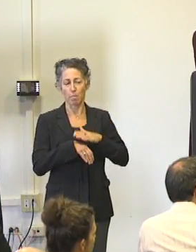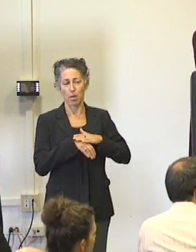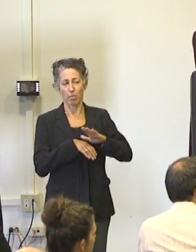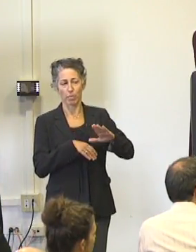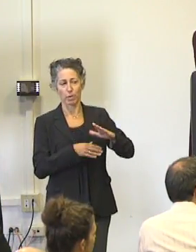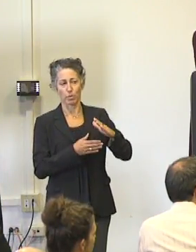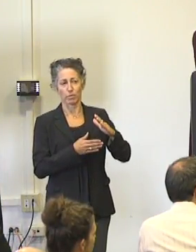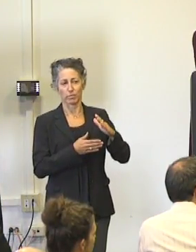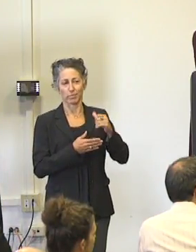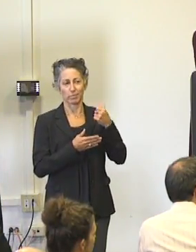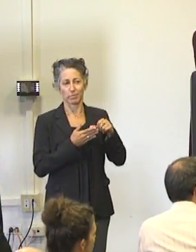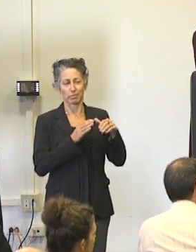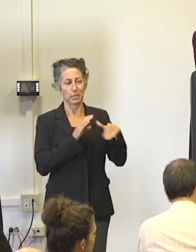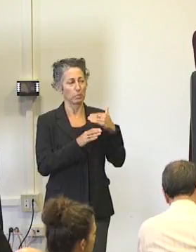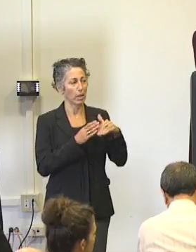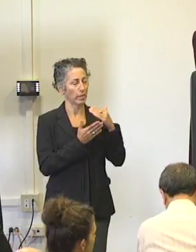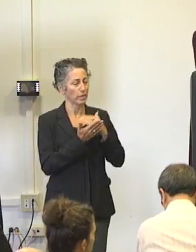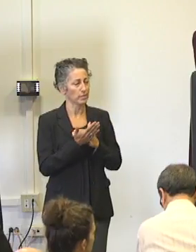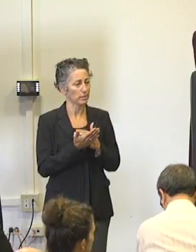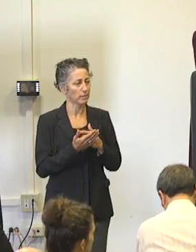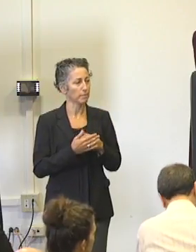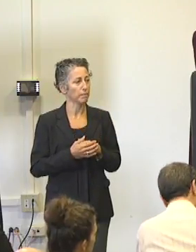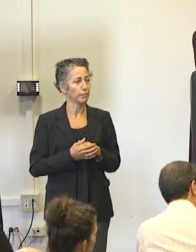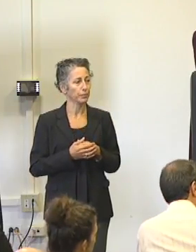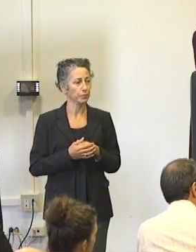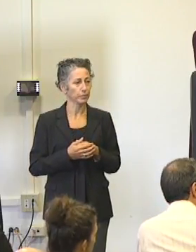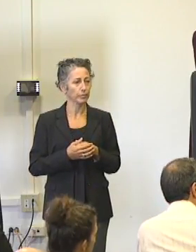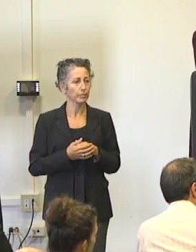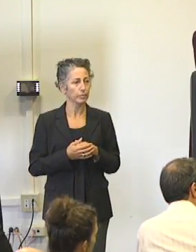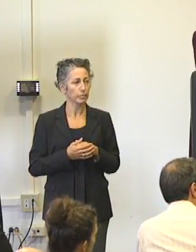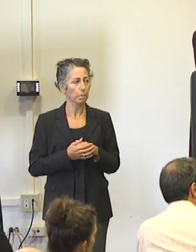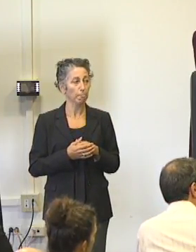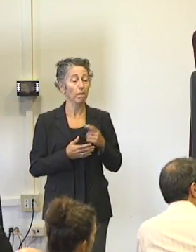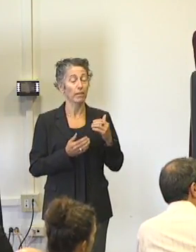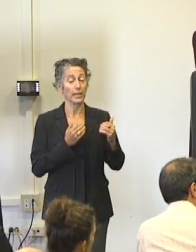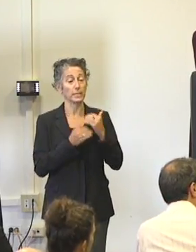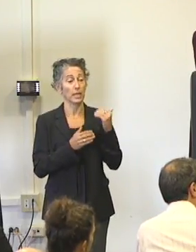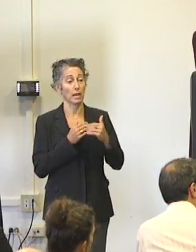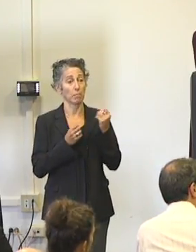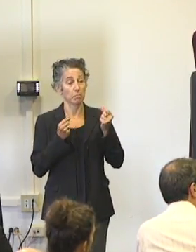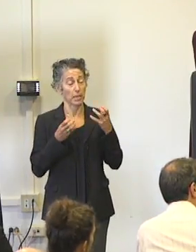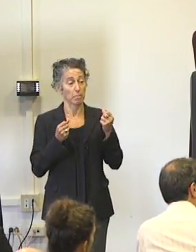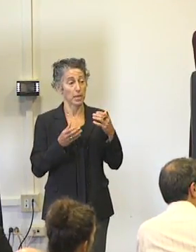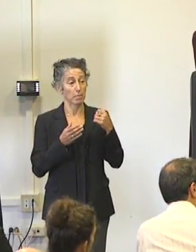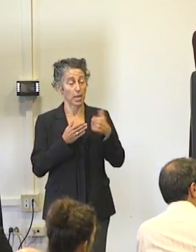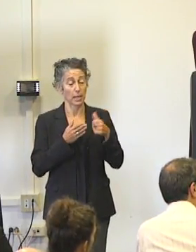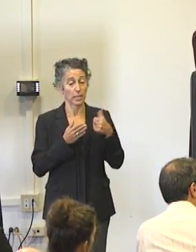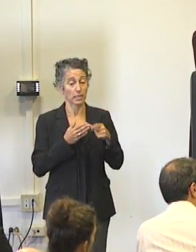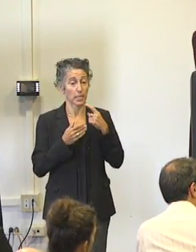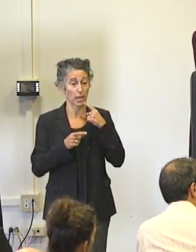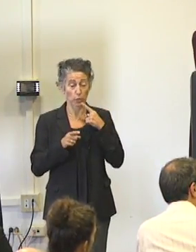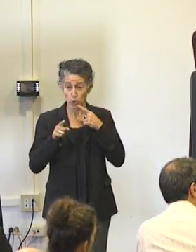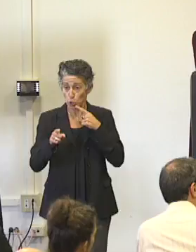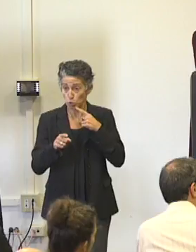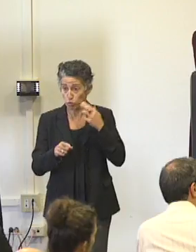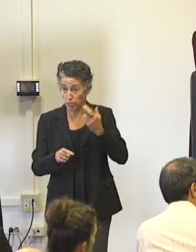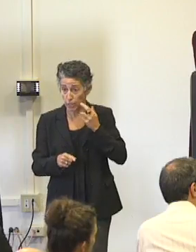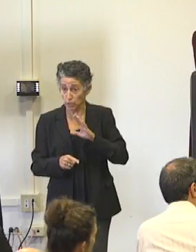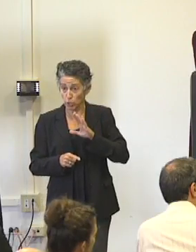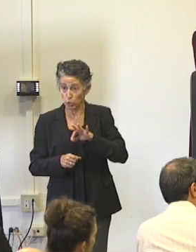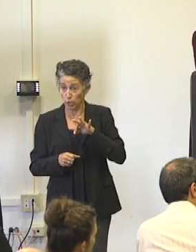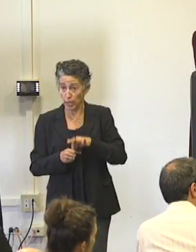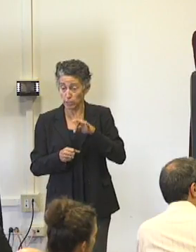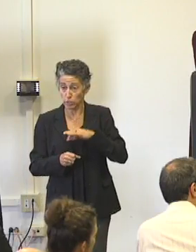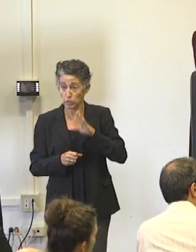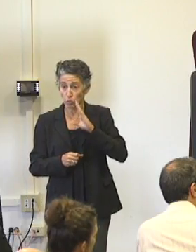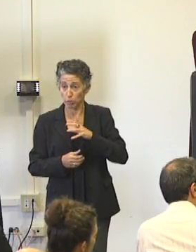Watch, sent out mailings saying, repeated mailings in the run-up to the 2016 election, do you realize your election is about to be stolen